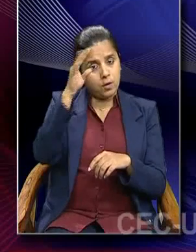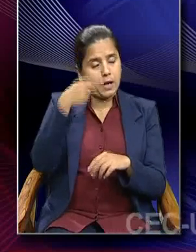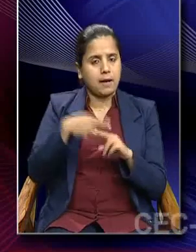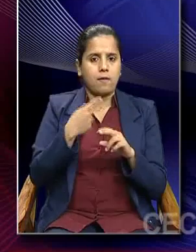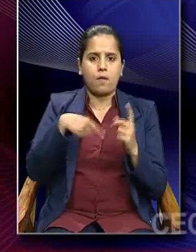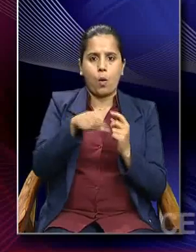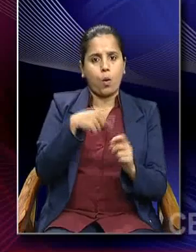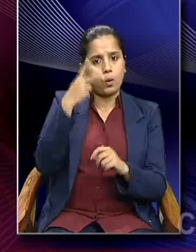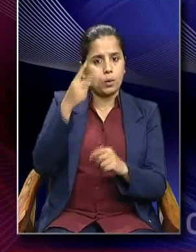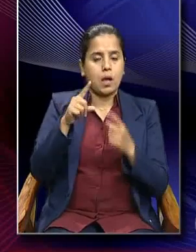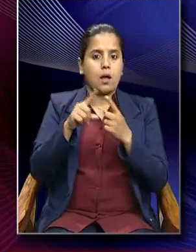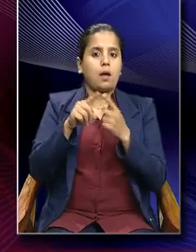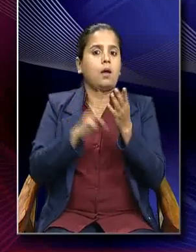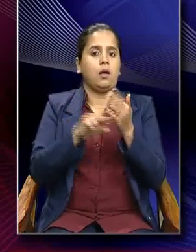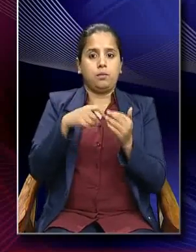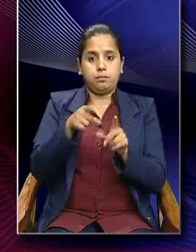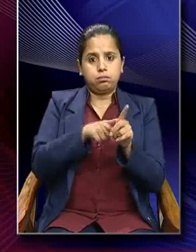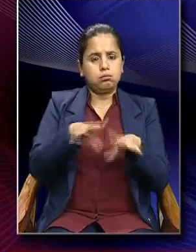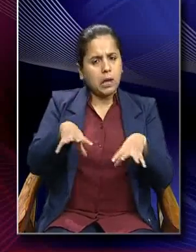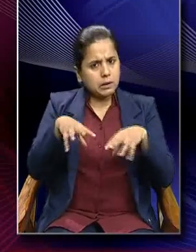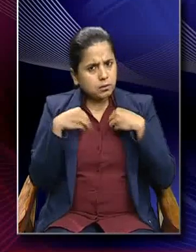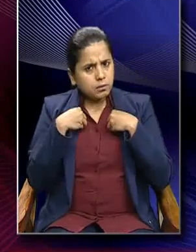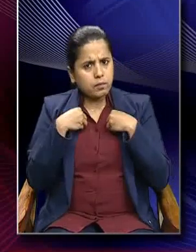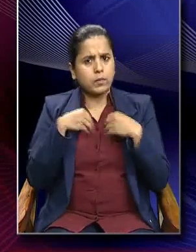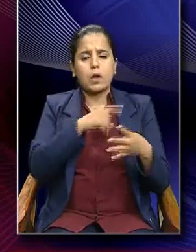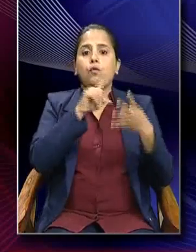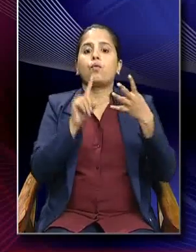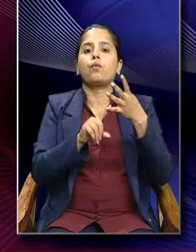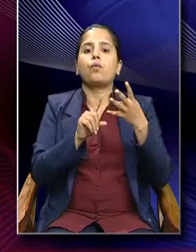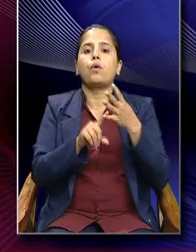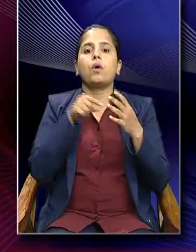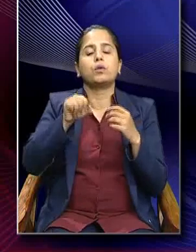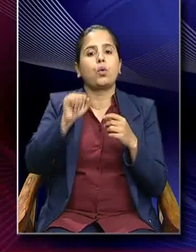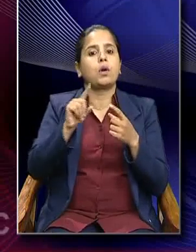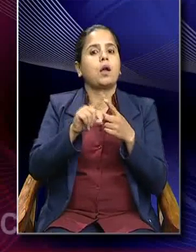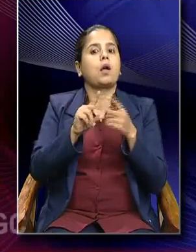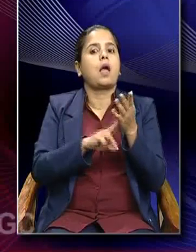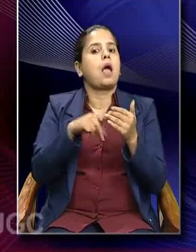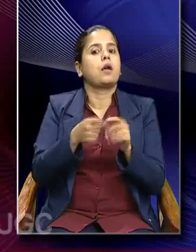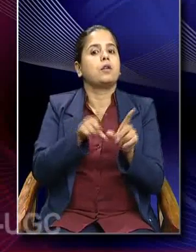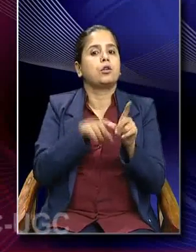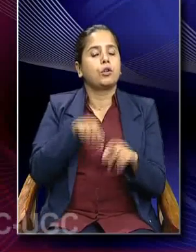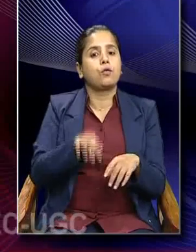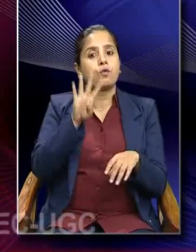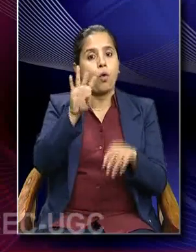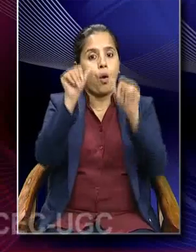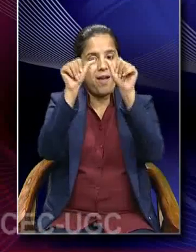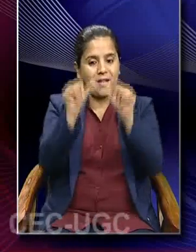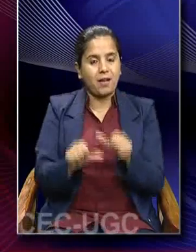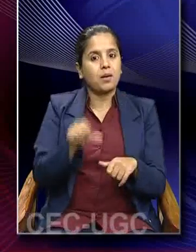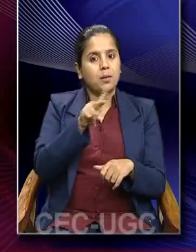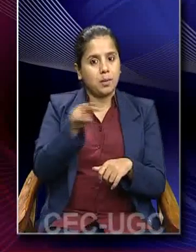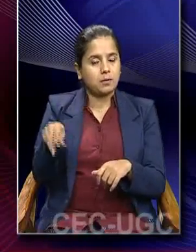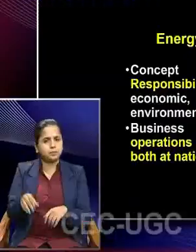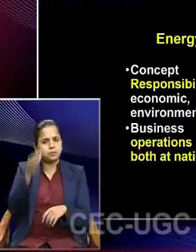at energy acceptability, which is the fourth component of energy security, a 4A definition, concept